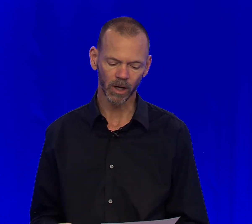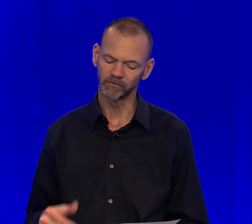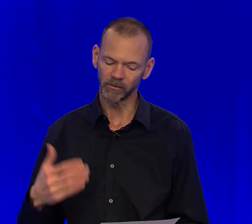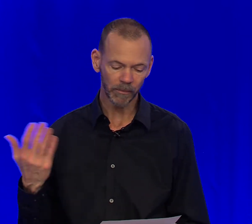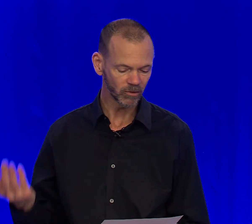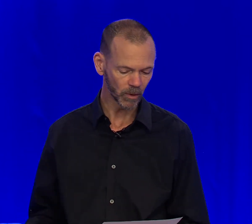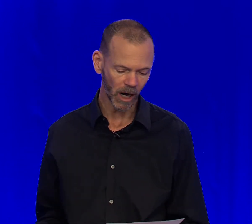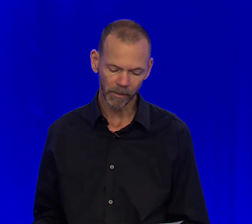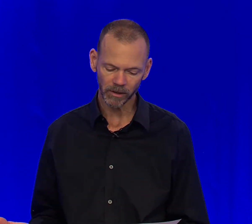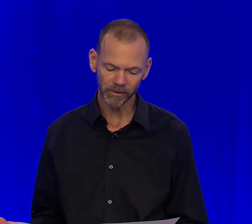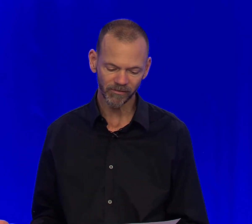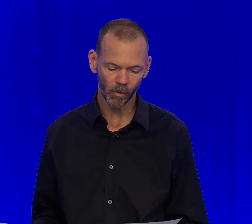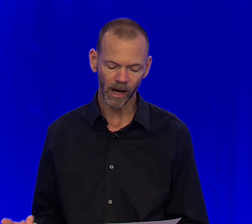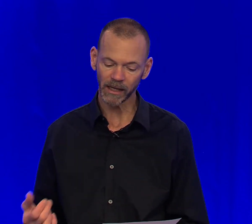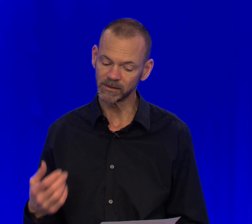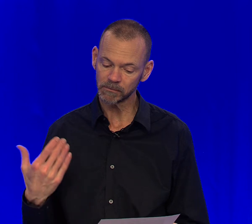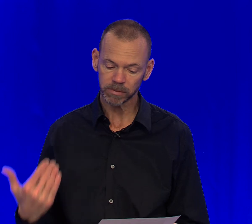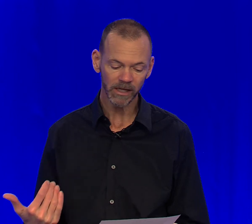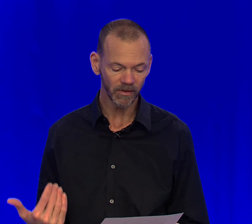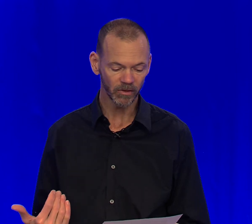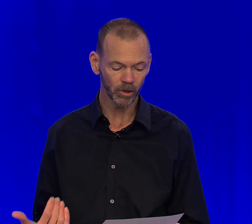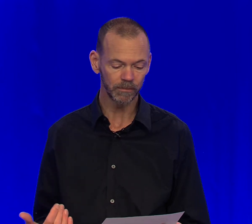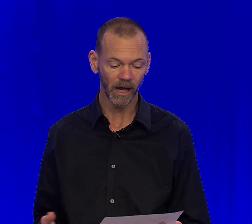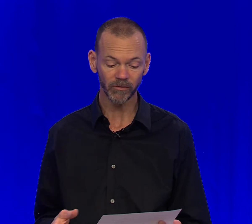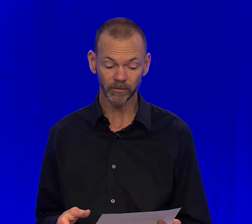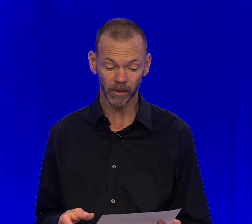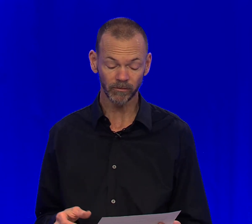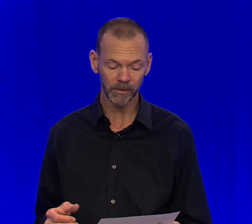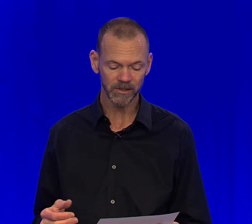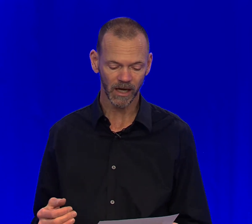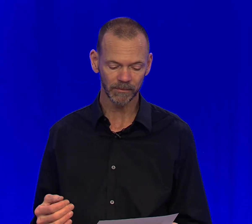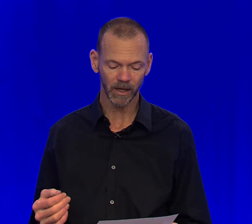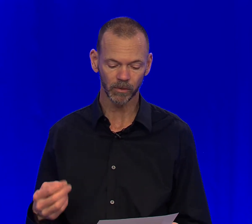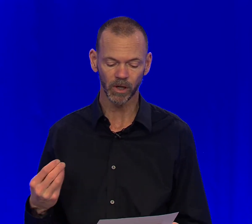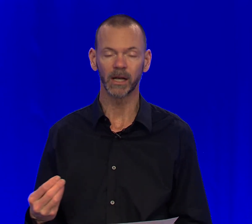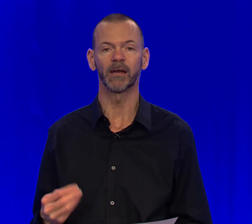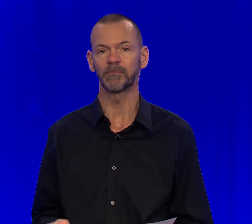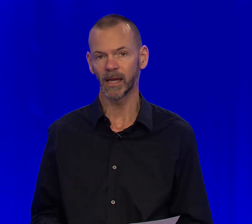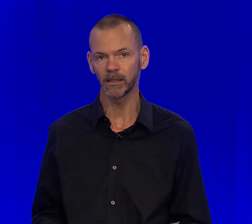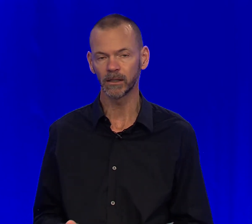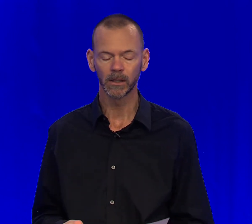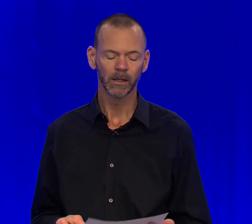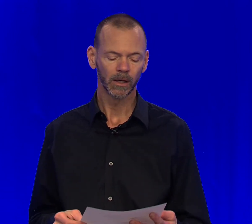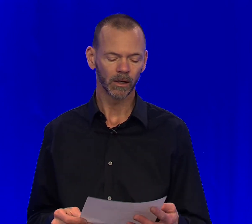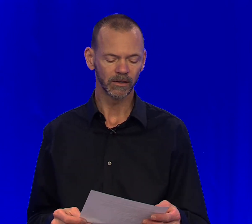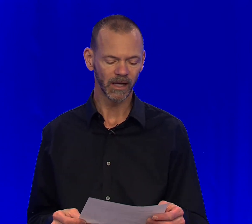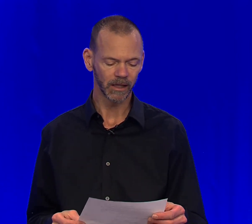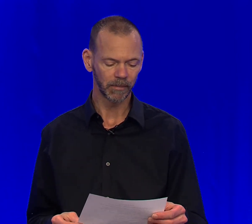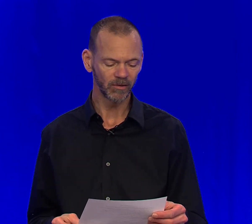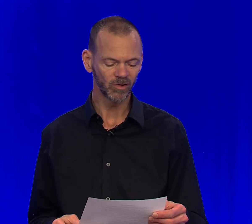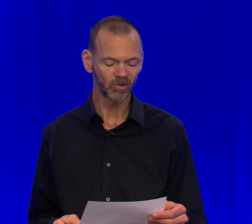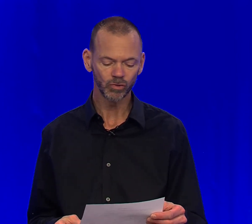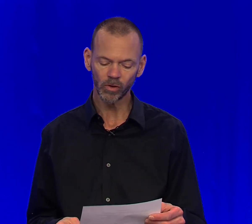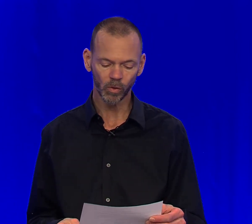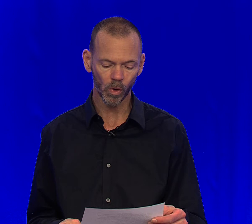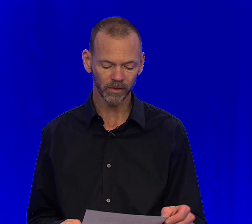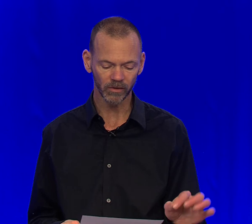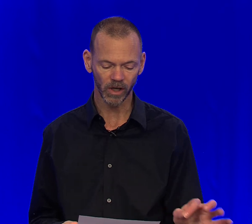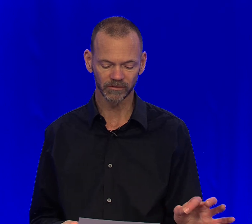I've never been to a chiropractor before. I didn't believe that there could be ever be a time that I would not have pain on a daily basis due to the work that Dr. Fuller